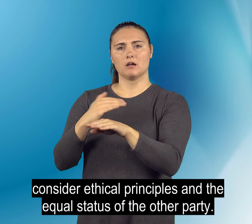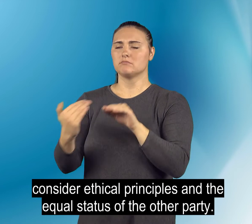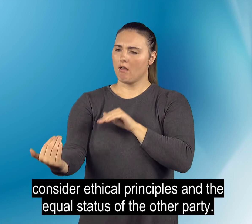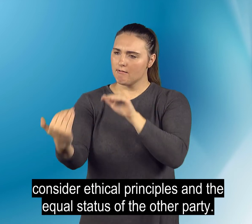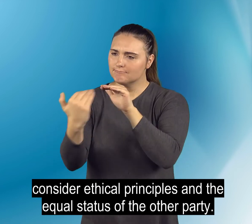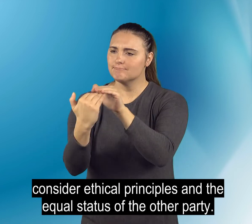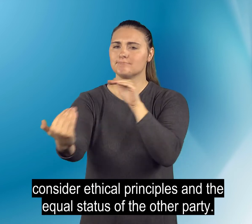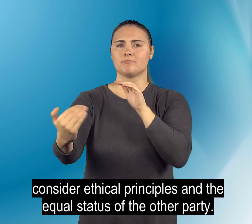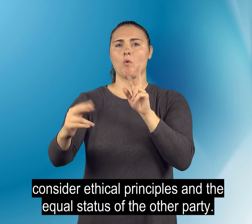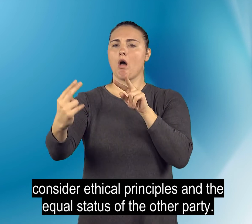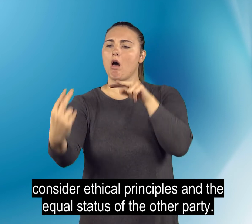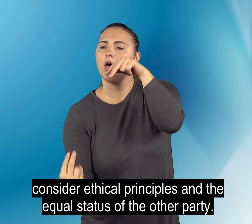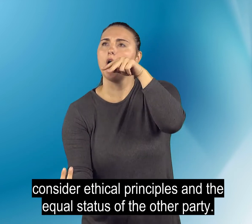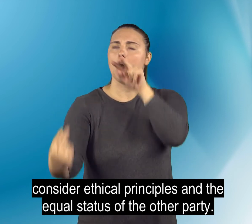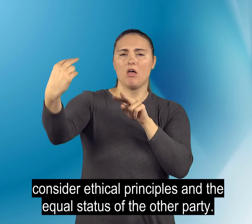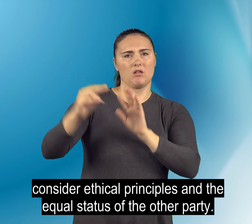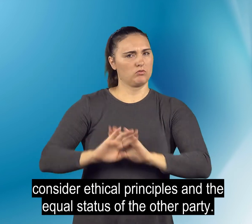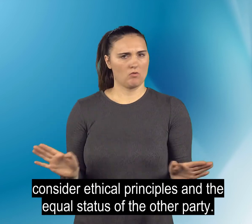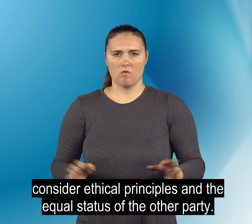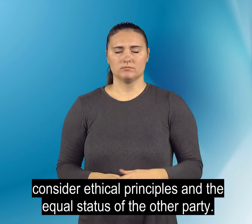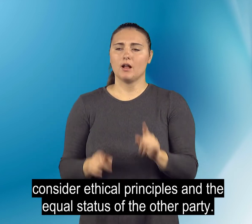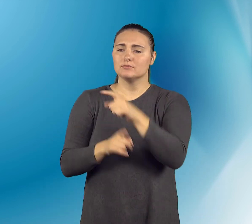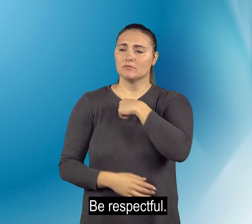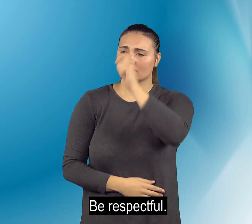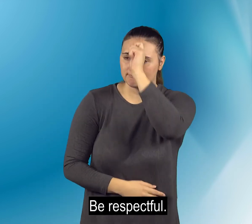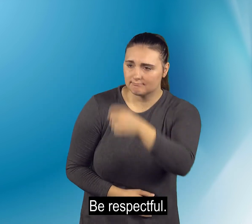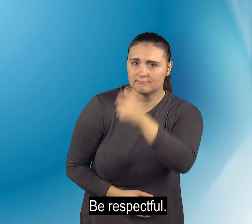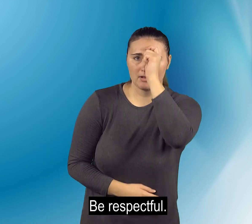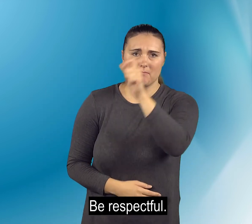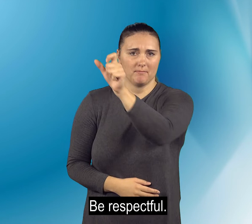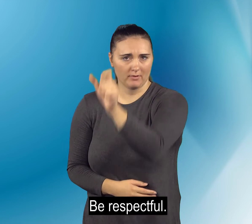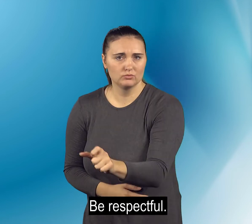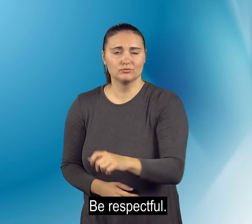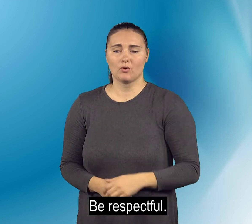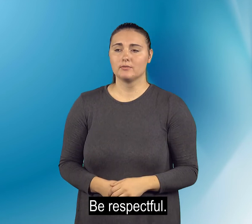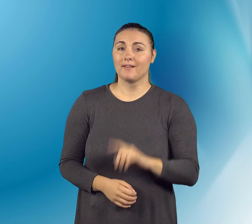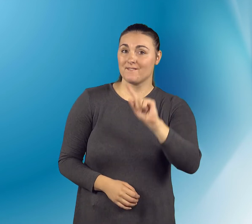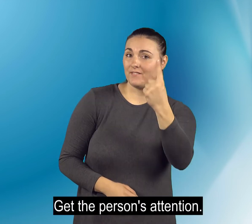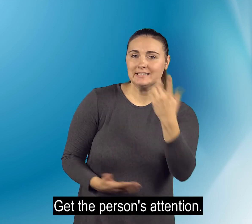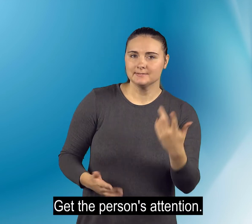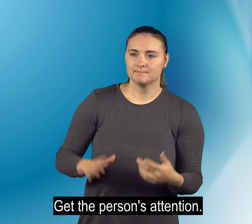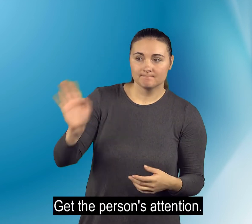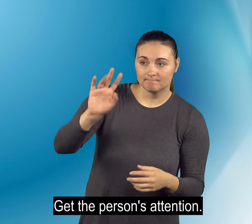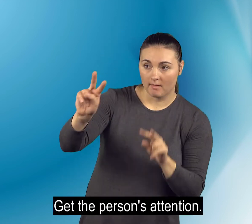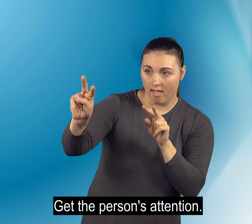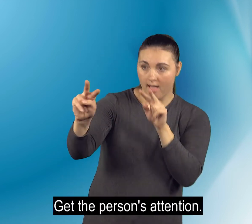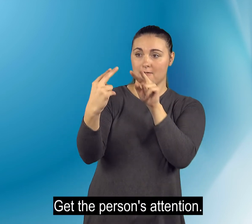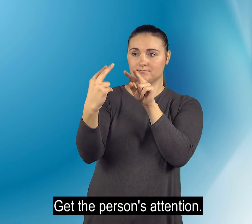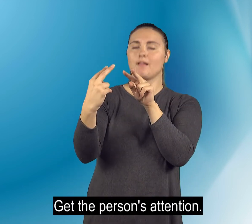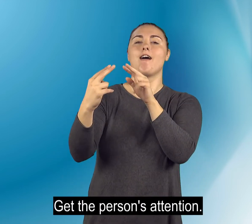status of the other party. Be respectful. Get the person's attention.